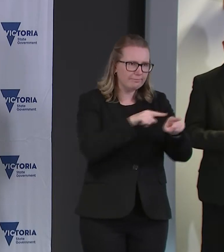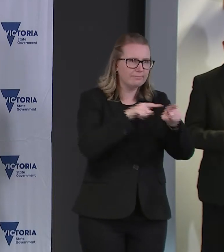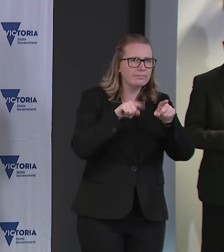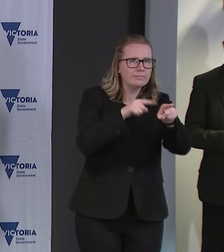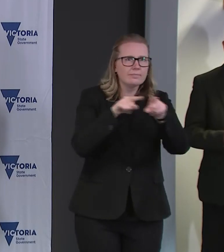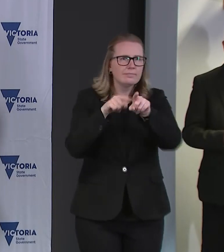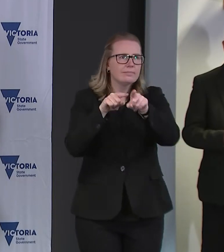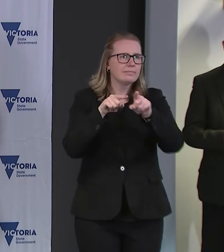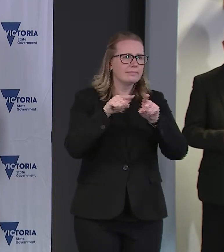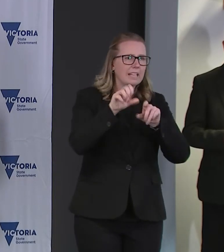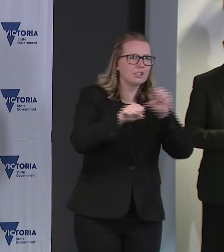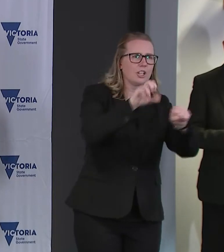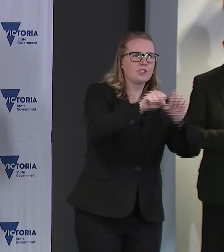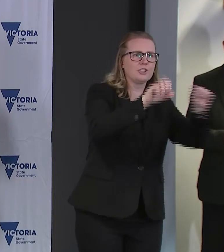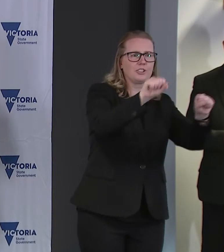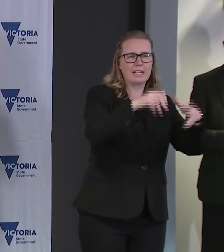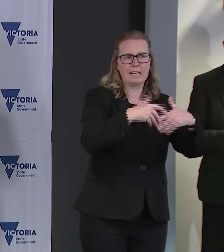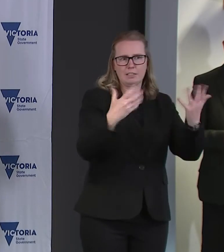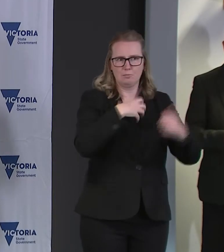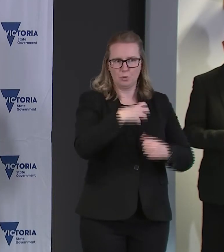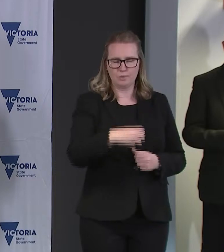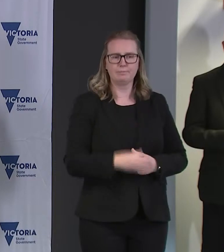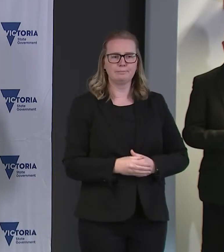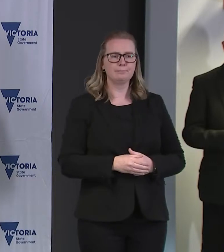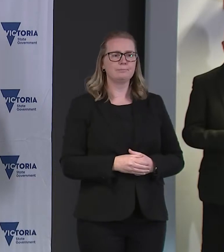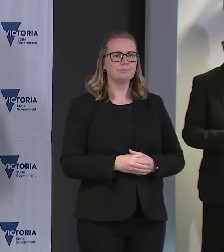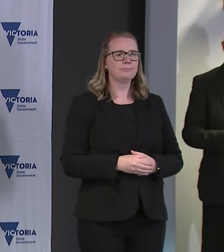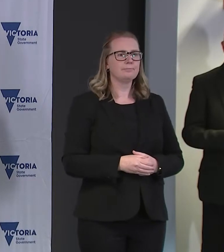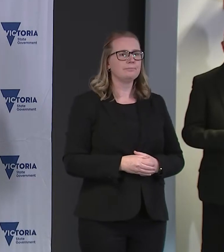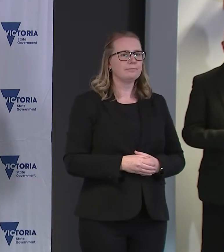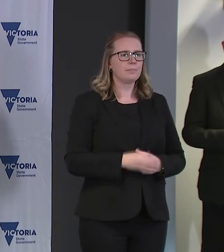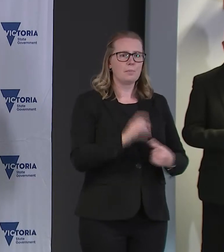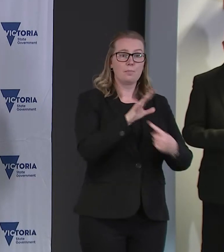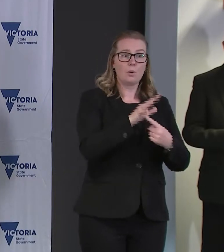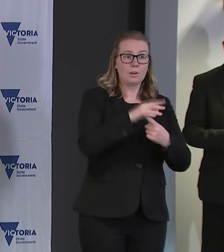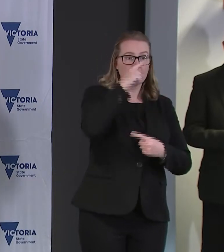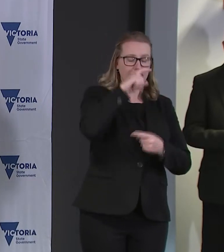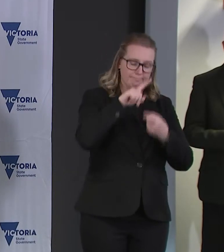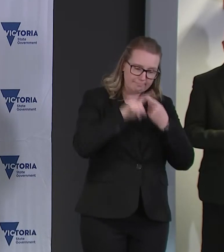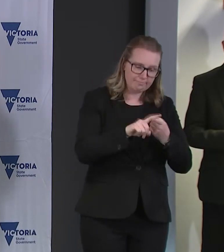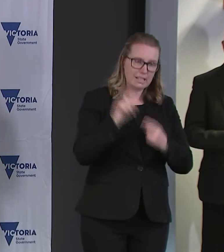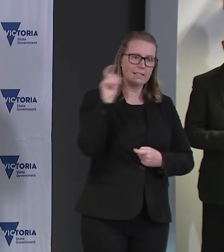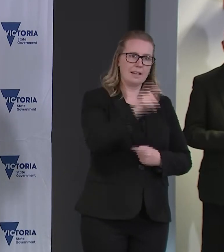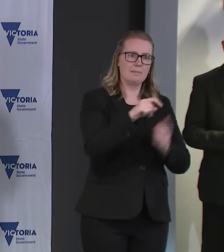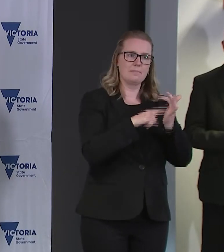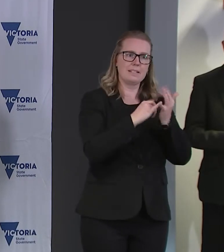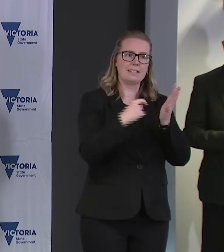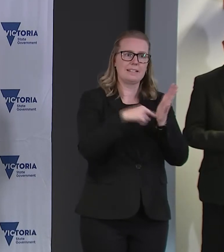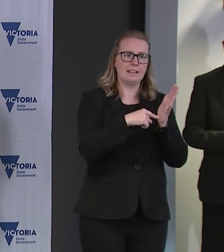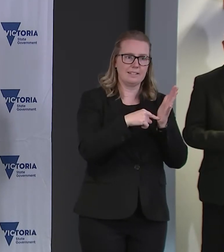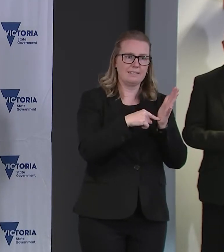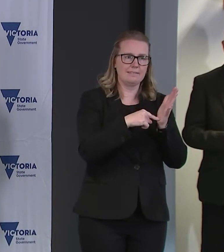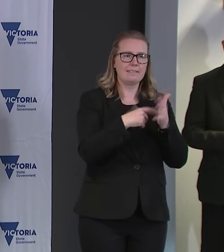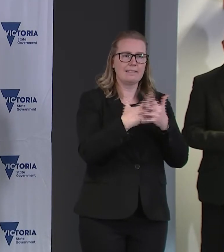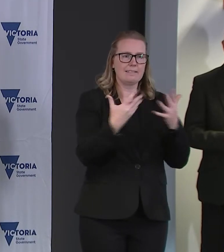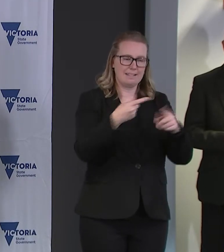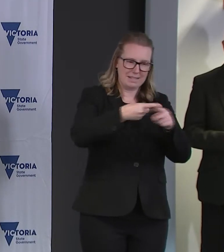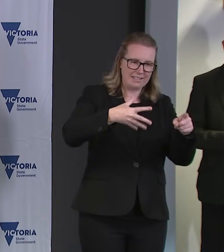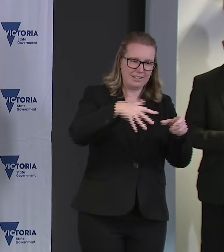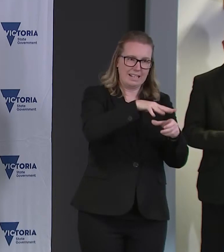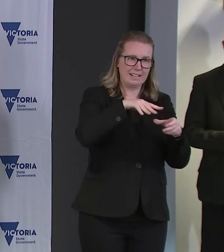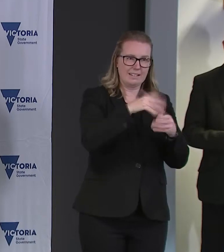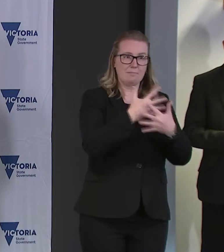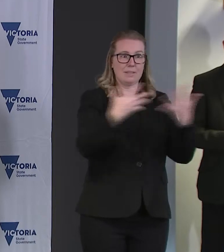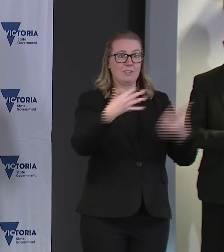very quickly. We are really keen to see people continue to come forward and get tested, particularly at those exposure sites that we've been stressing over the last few